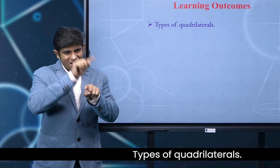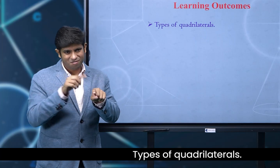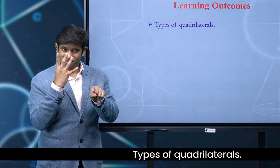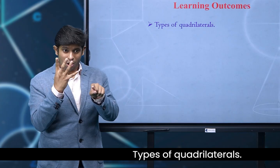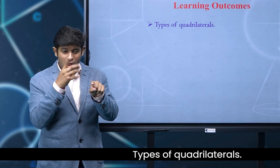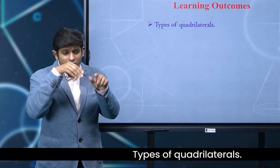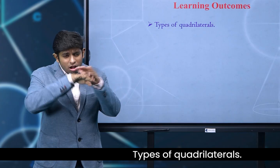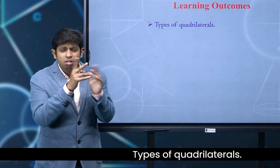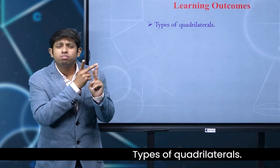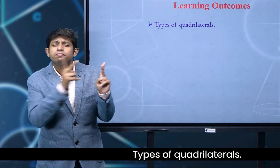quadrilaterals,